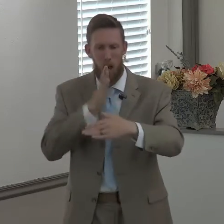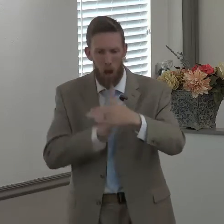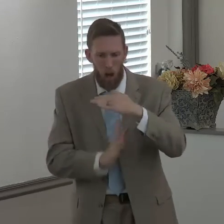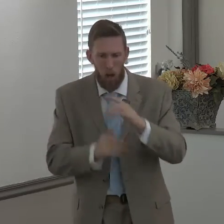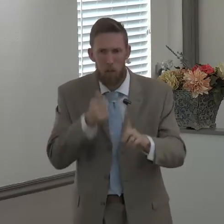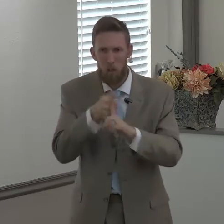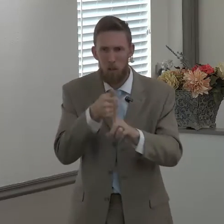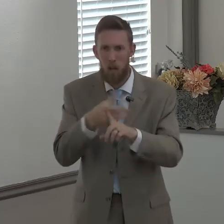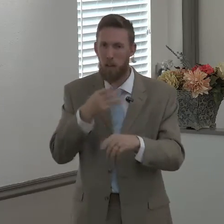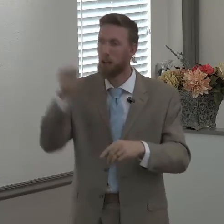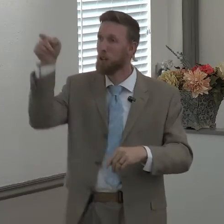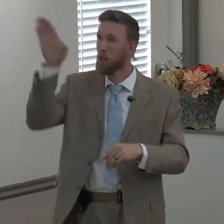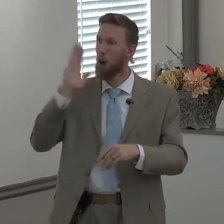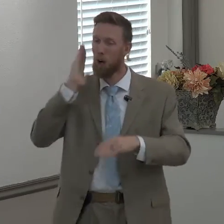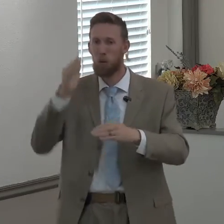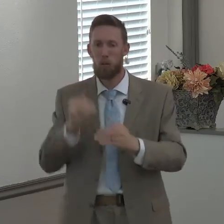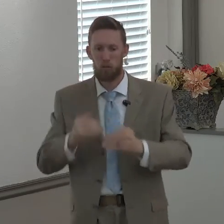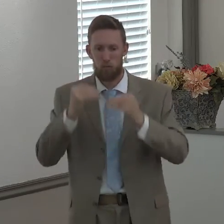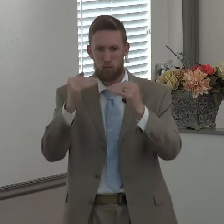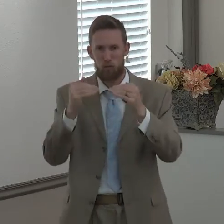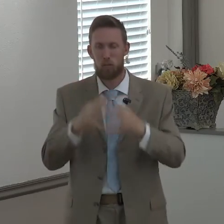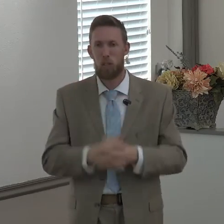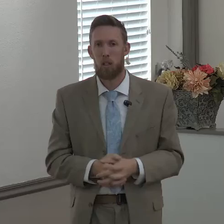The way up is down.